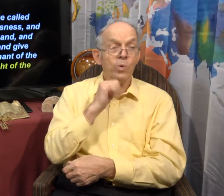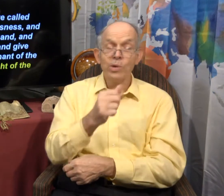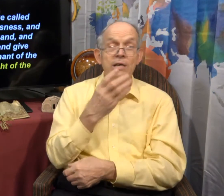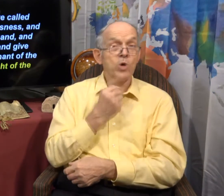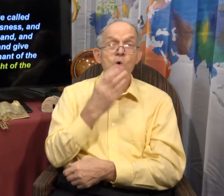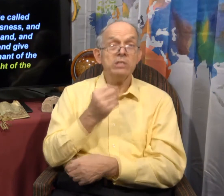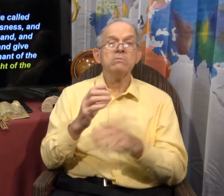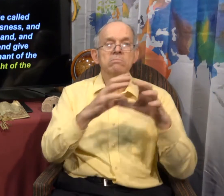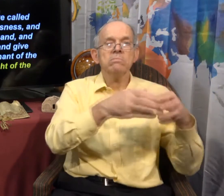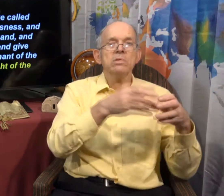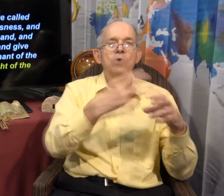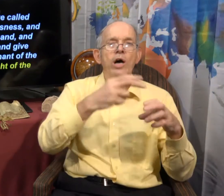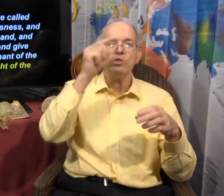without Jews,